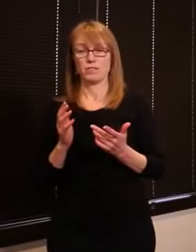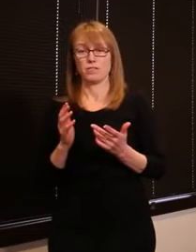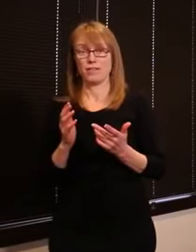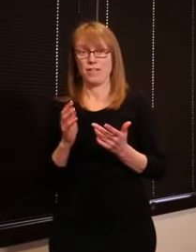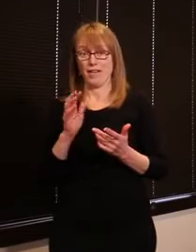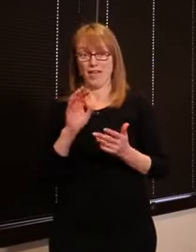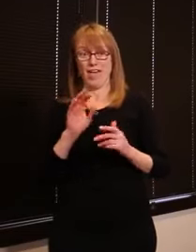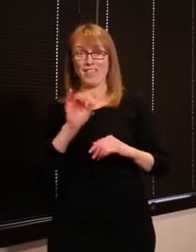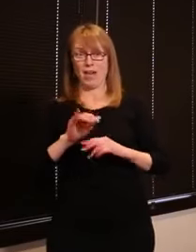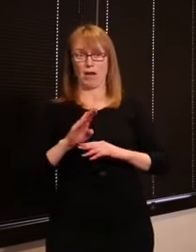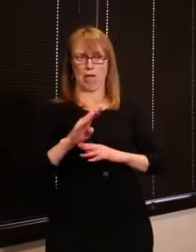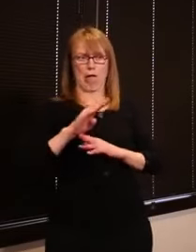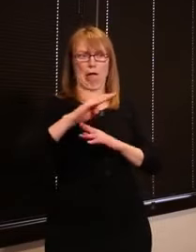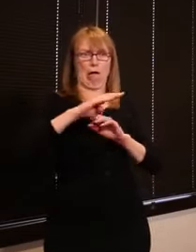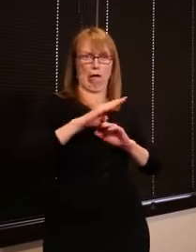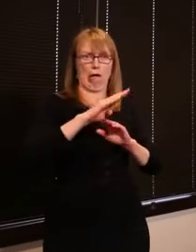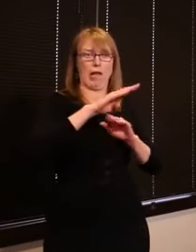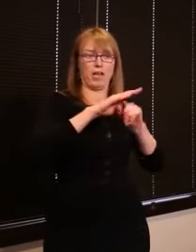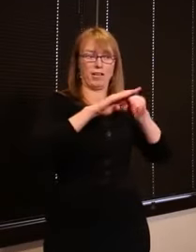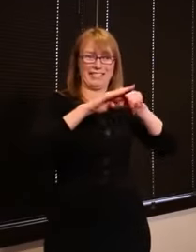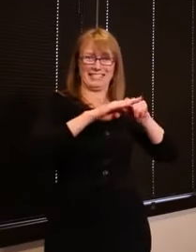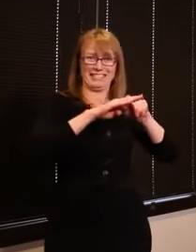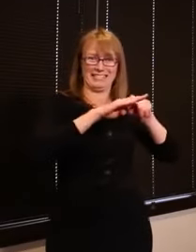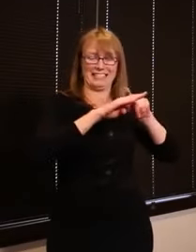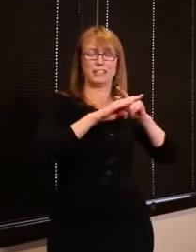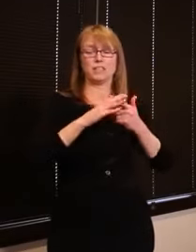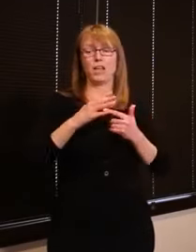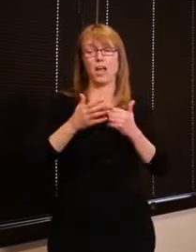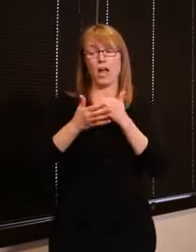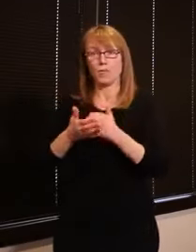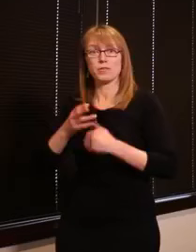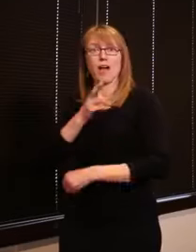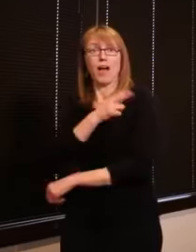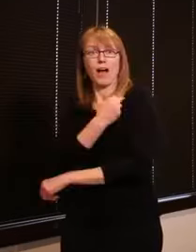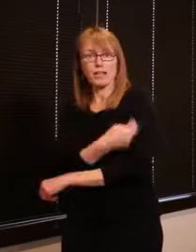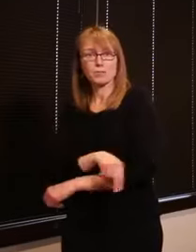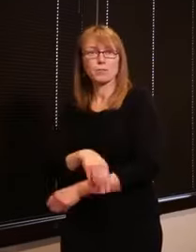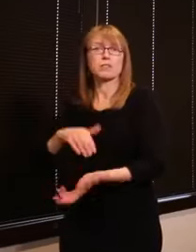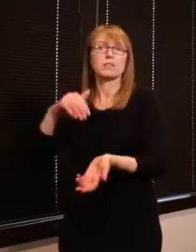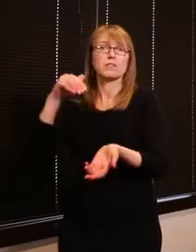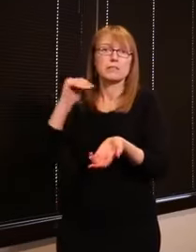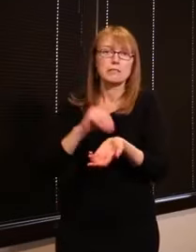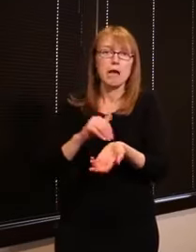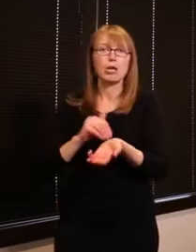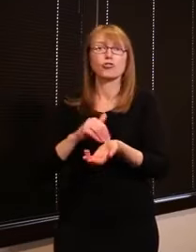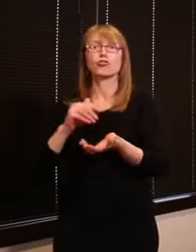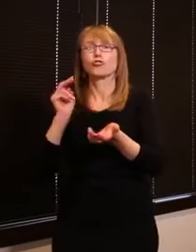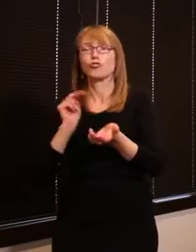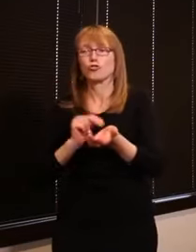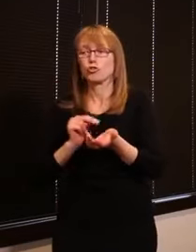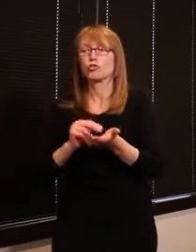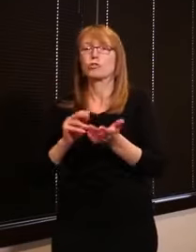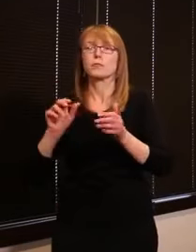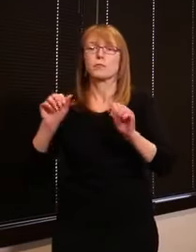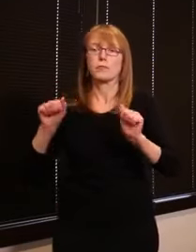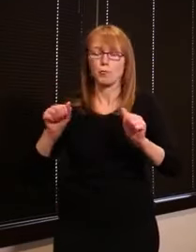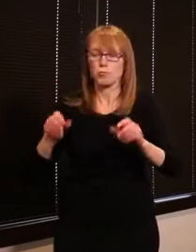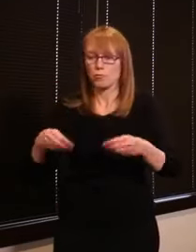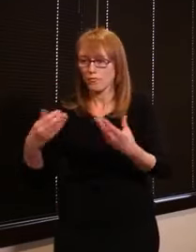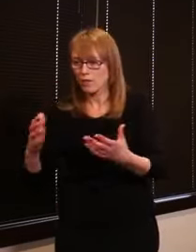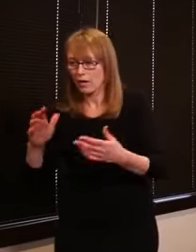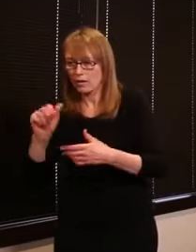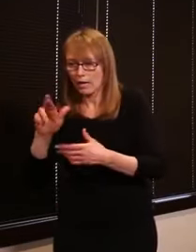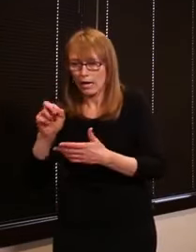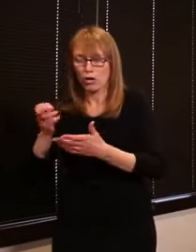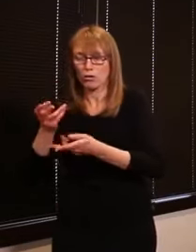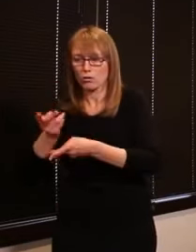is coming into our facilities. And what that translates into is less of a demand for those alternative care